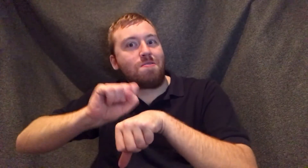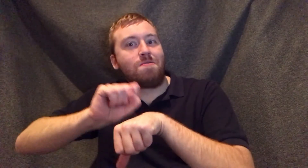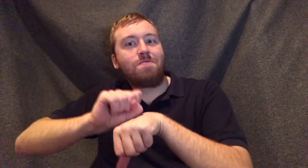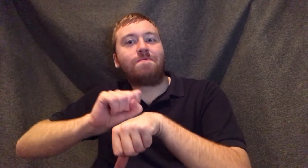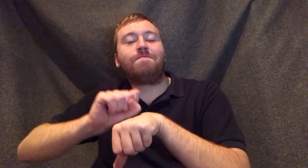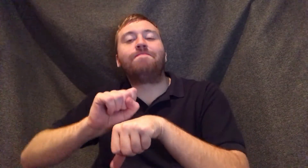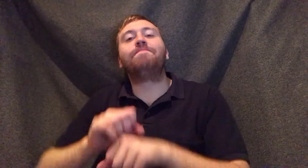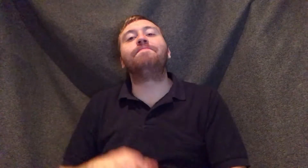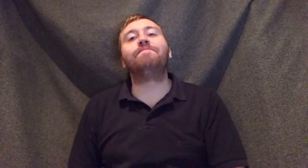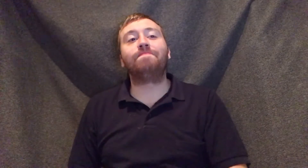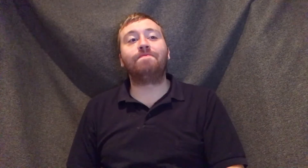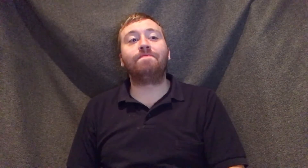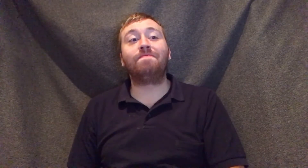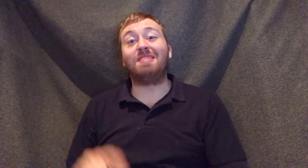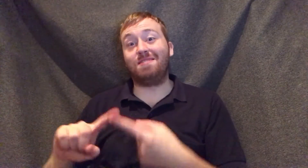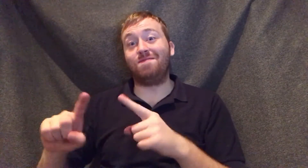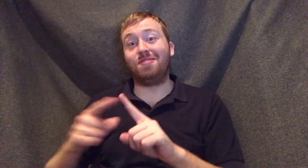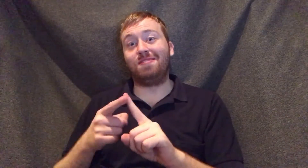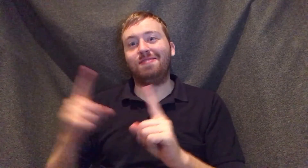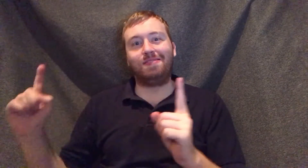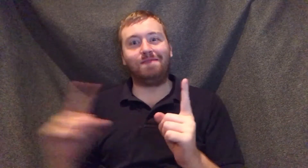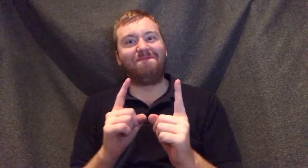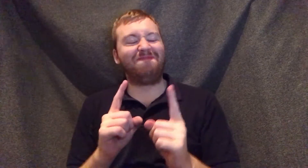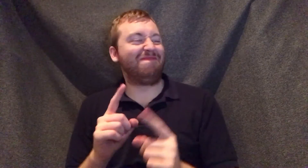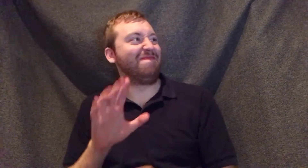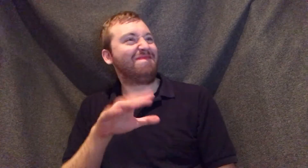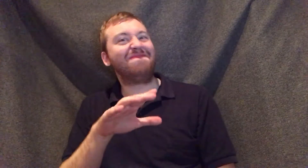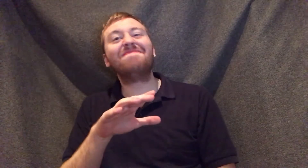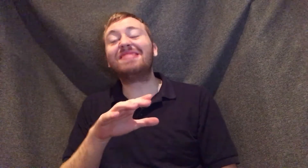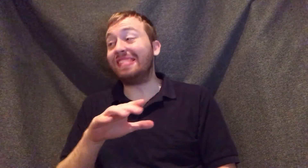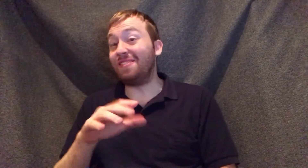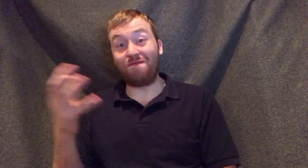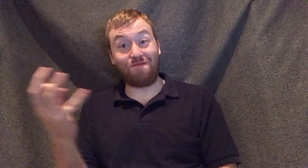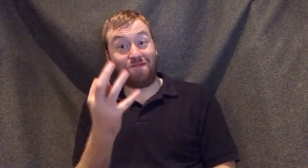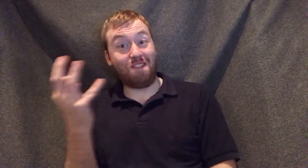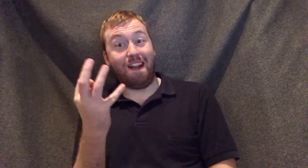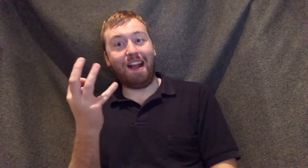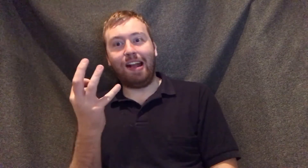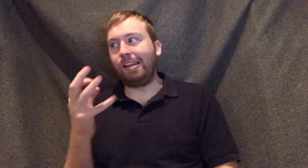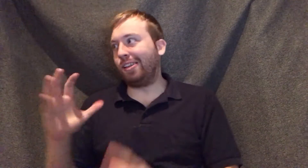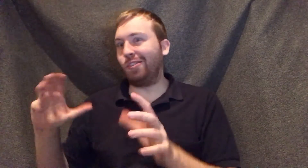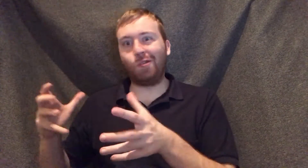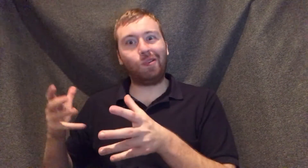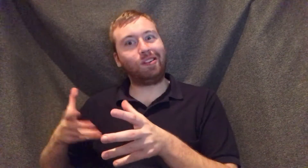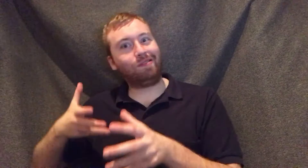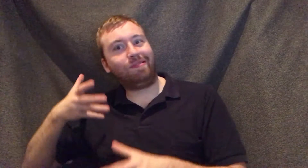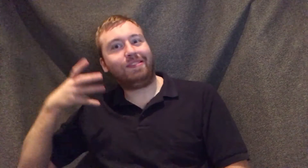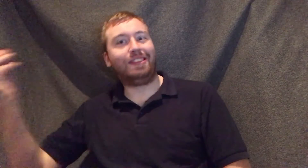Hi, Matt. It's Friday, so we're all heading off early. I don't finish work until 5pm.